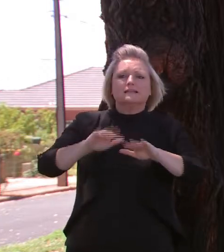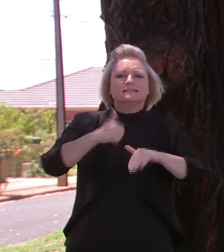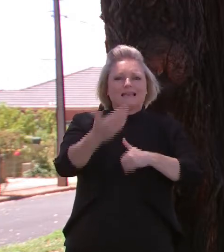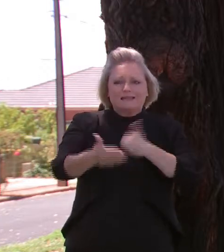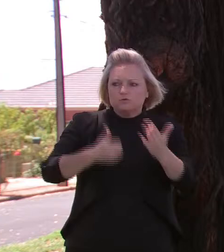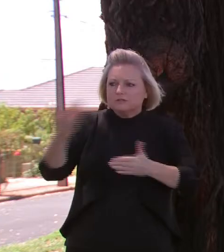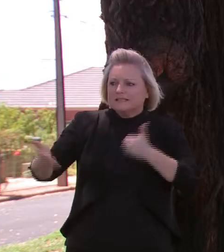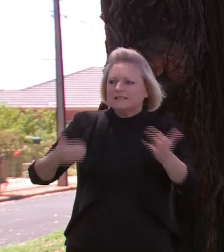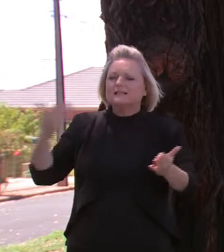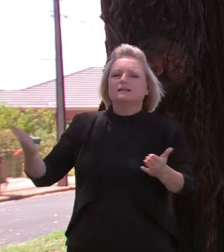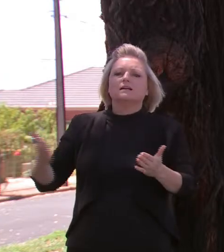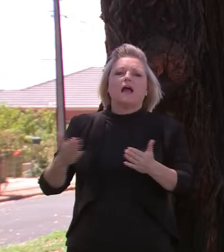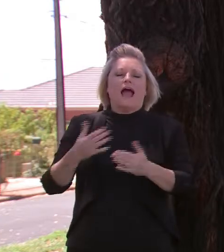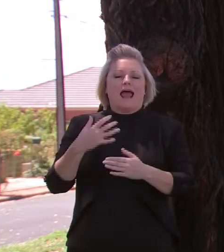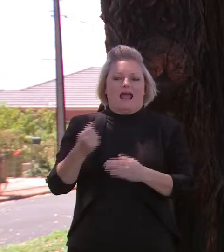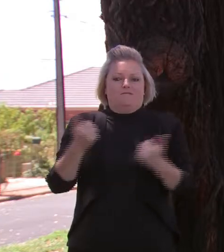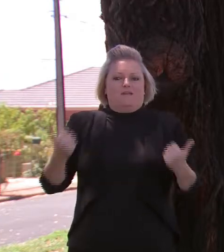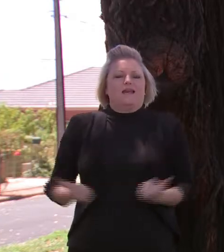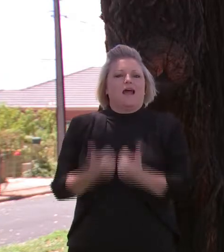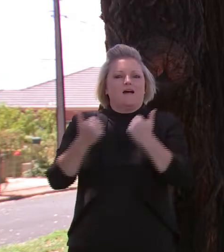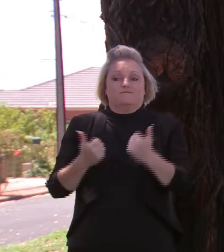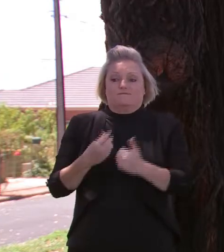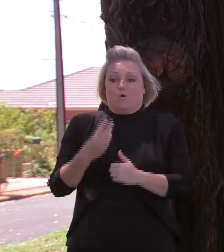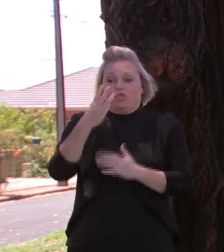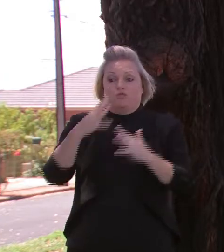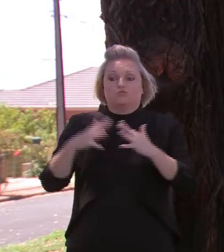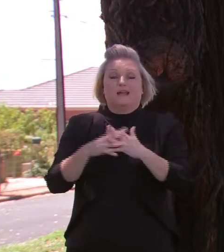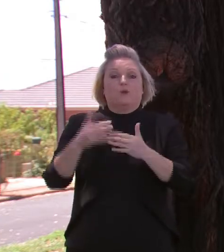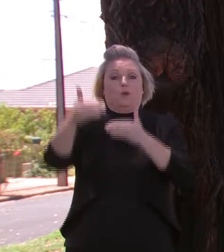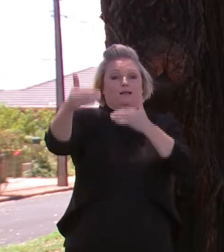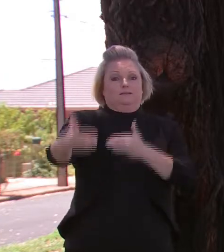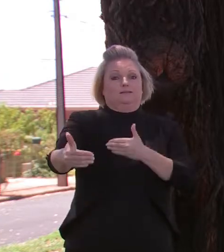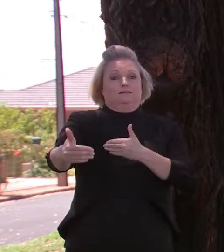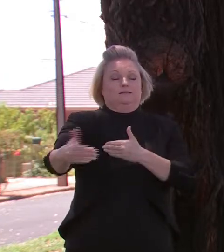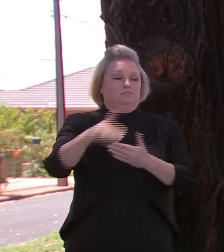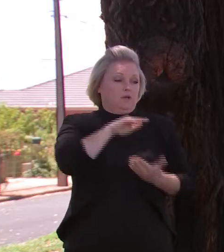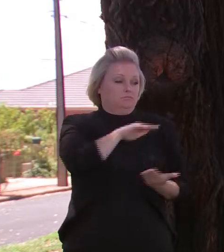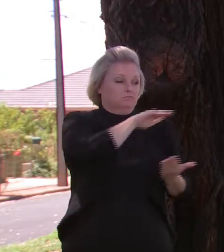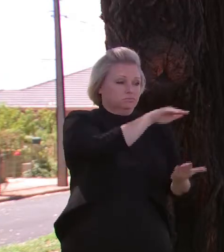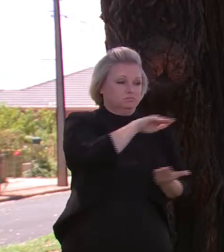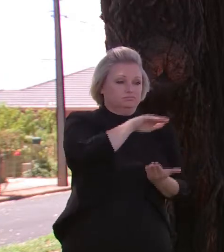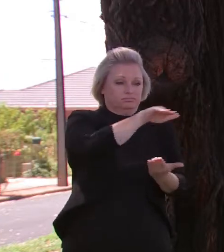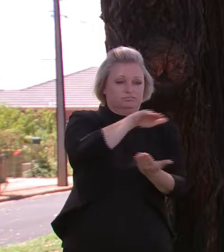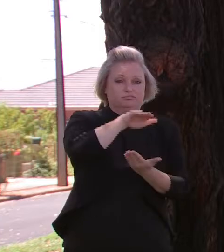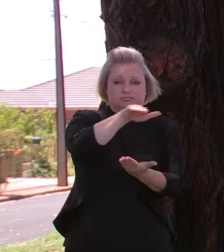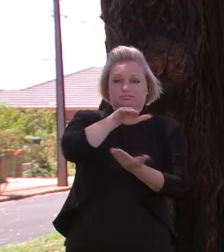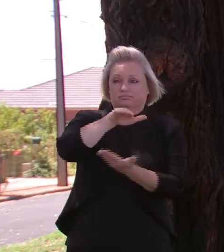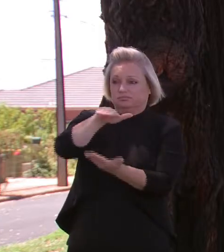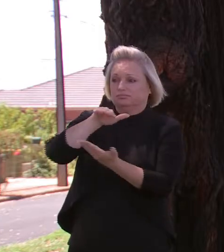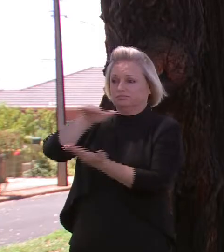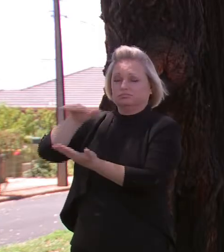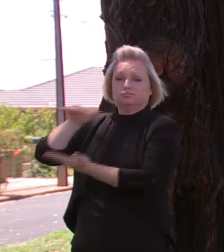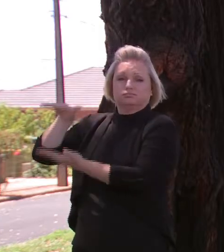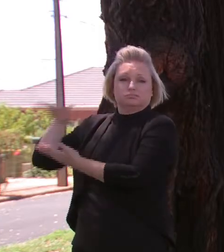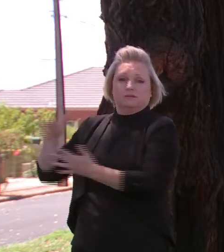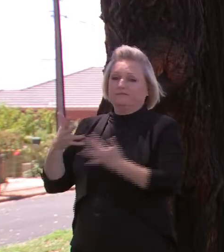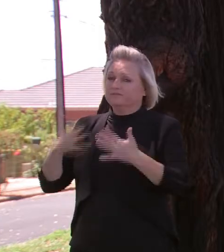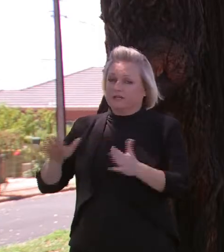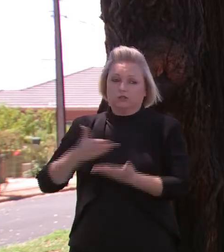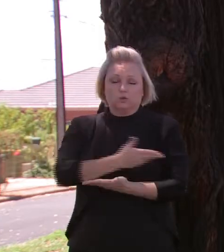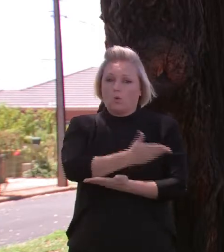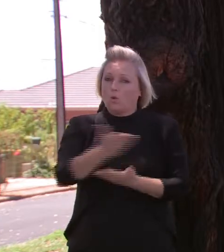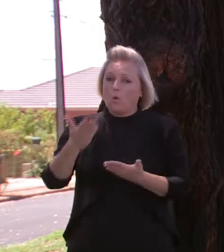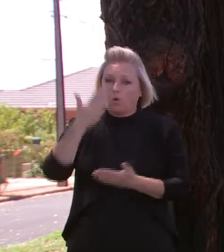but a 3-week supply of what the schools are expected to potentially need has been provided or is being provided ahead of Wednesday, and